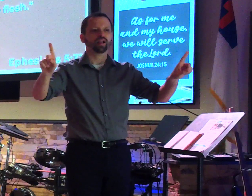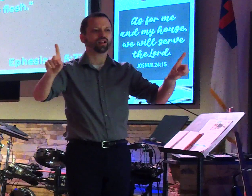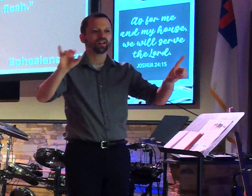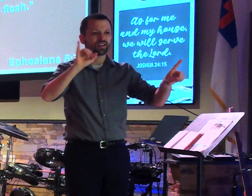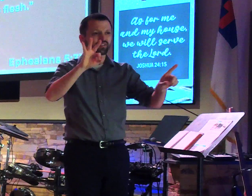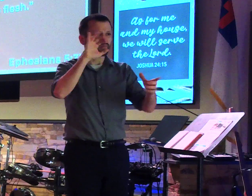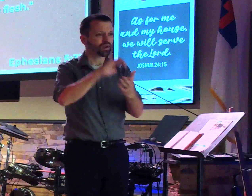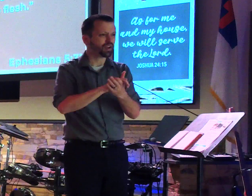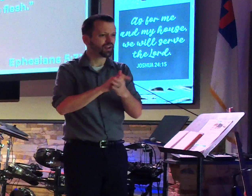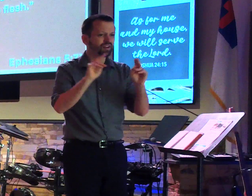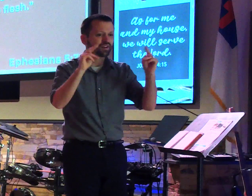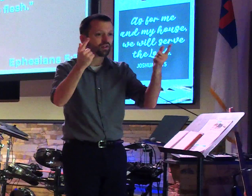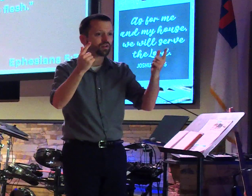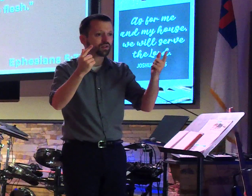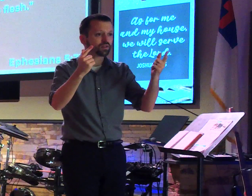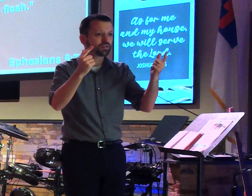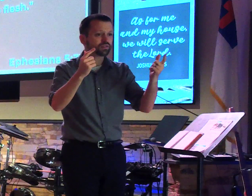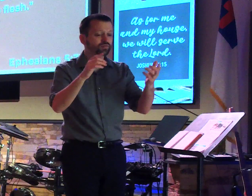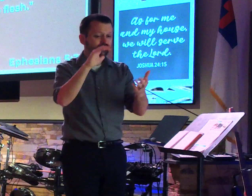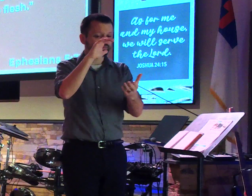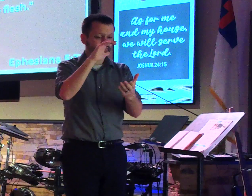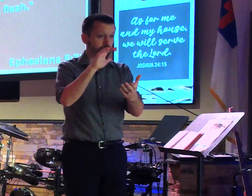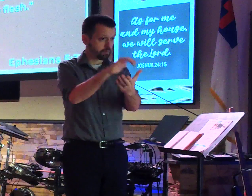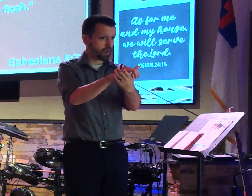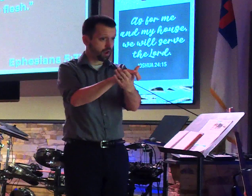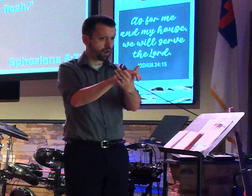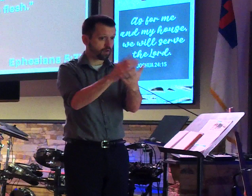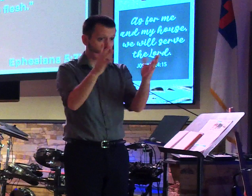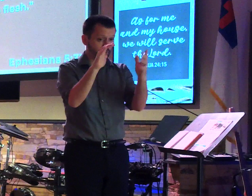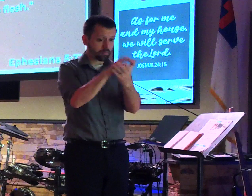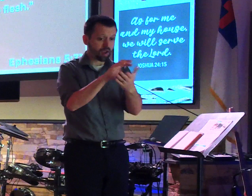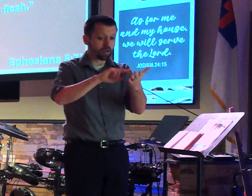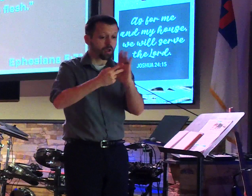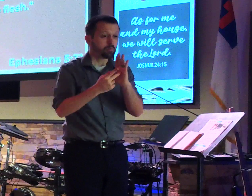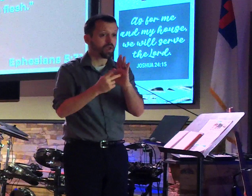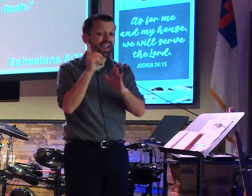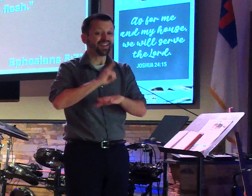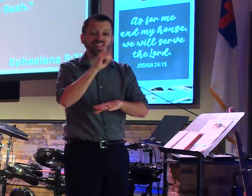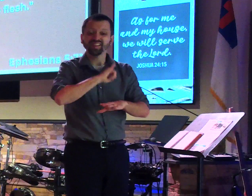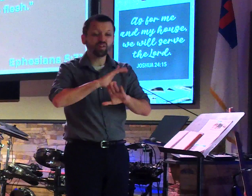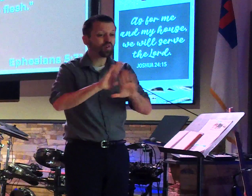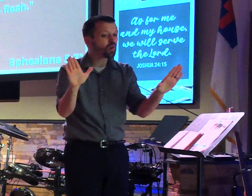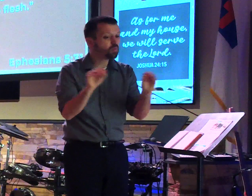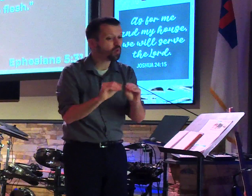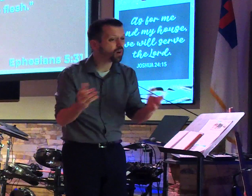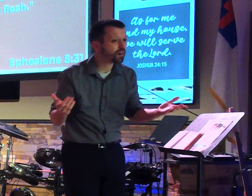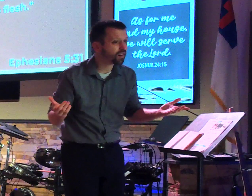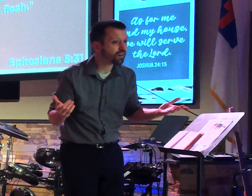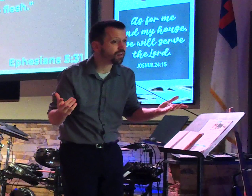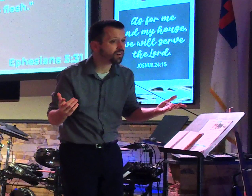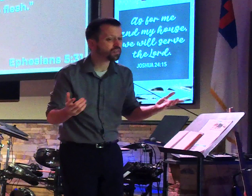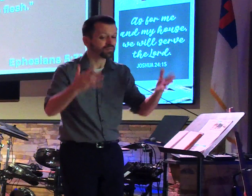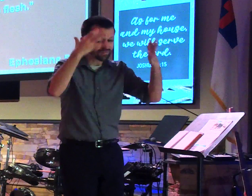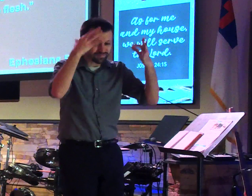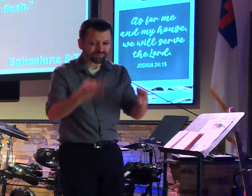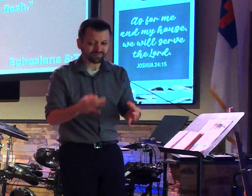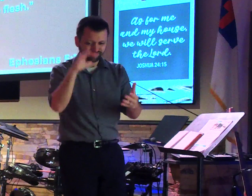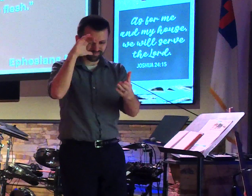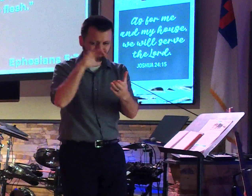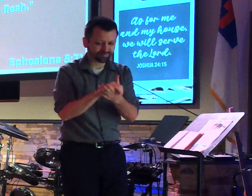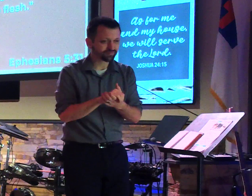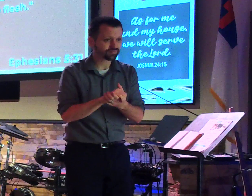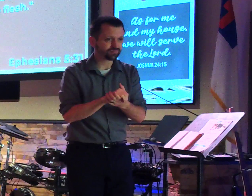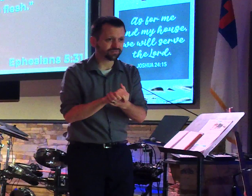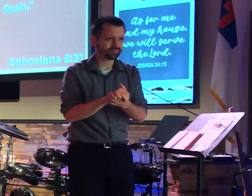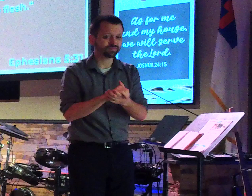married means that you left your singleness, you left your singlehood behind, and you chose to be married. You chose